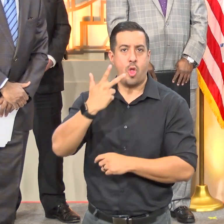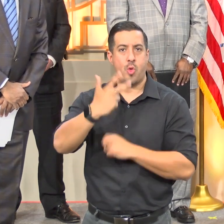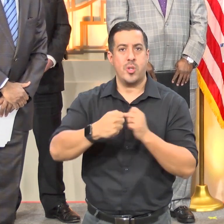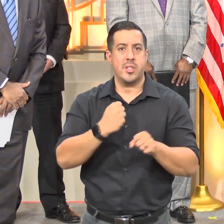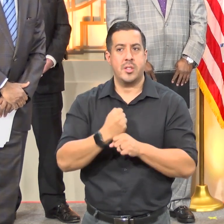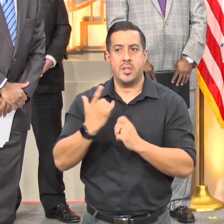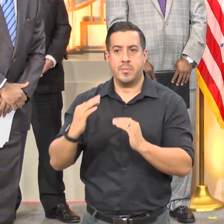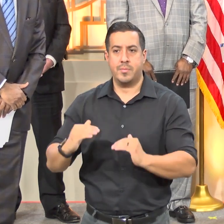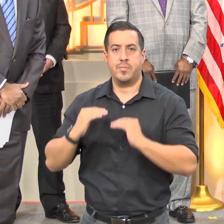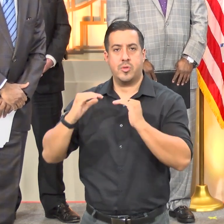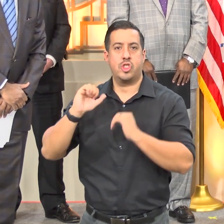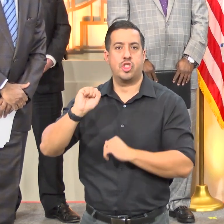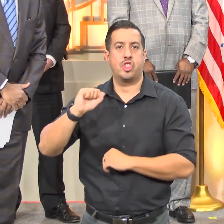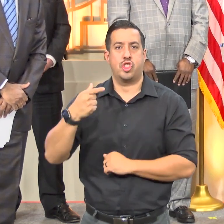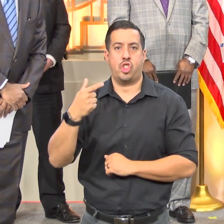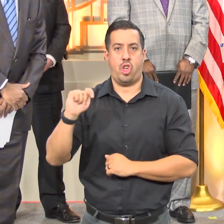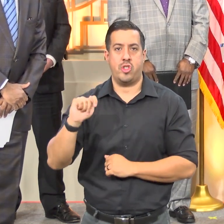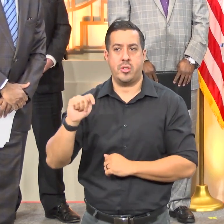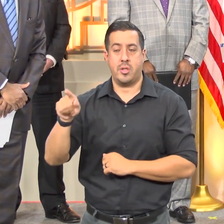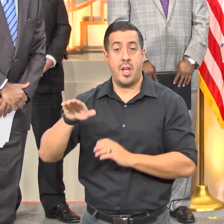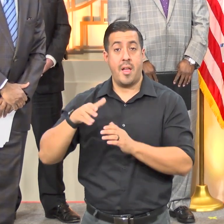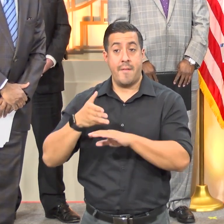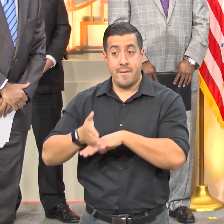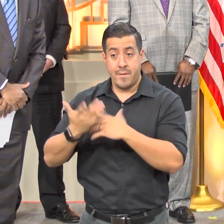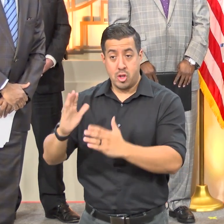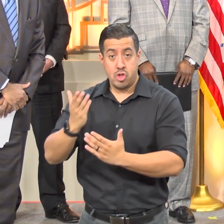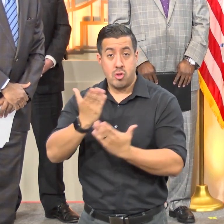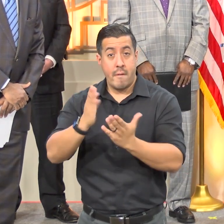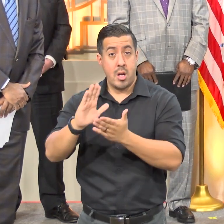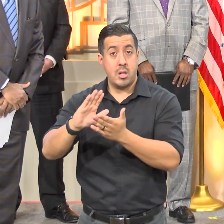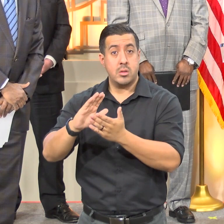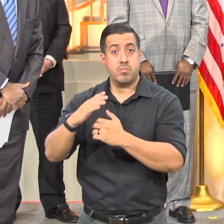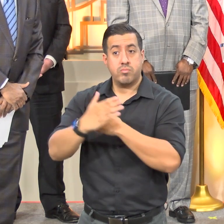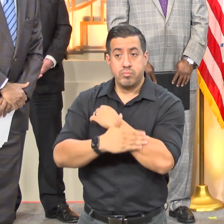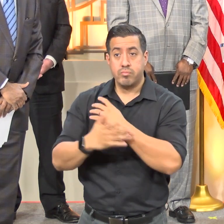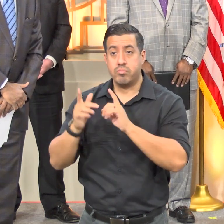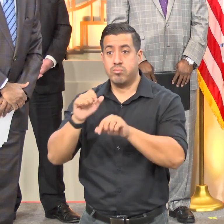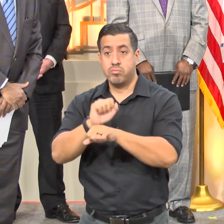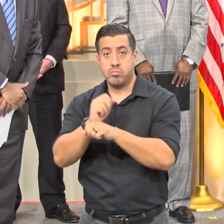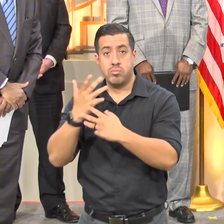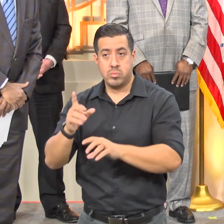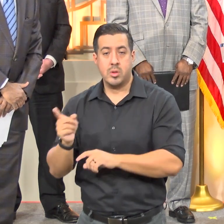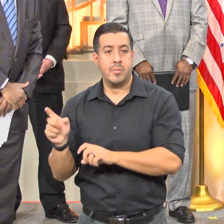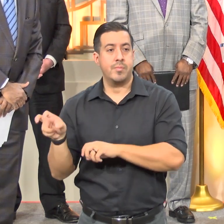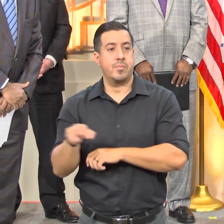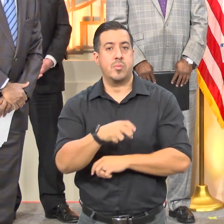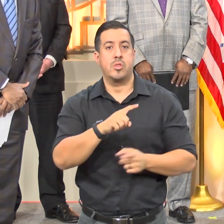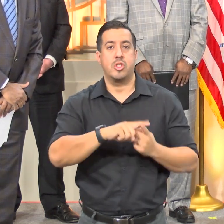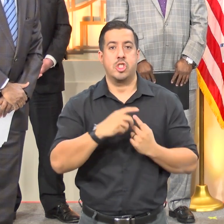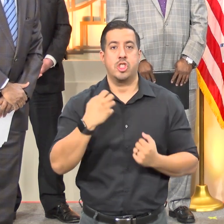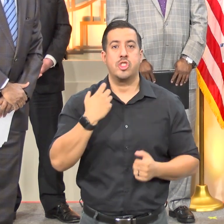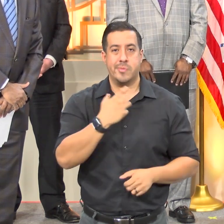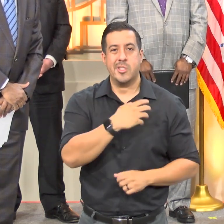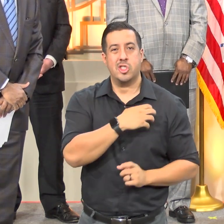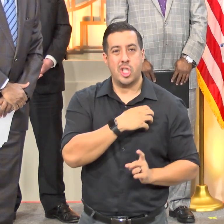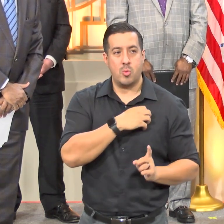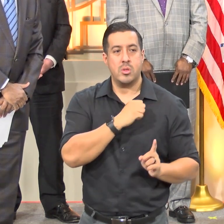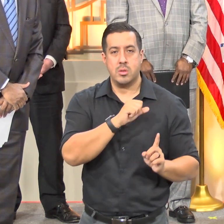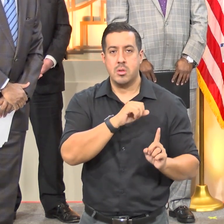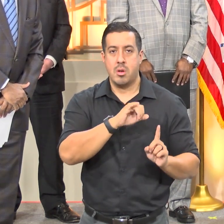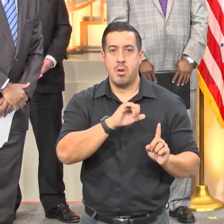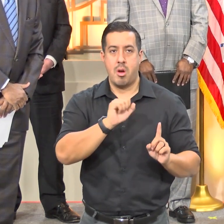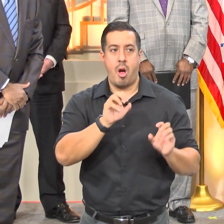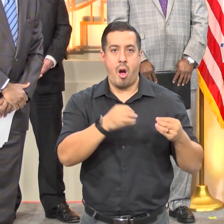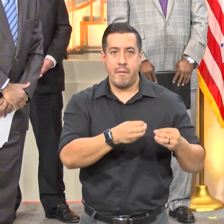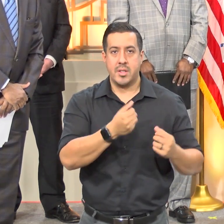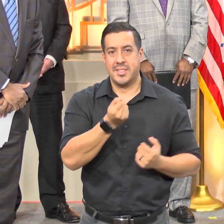of sergeant. After serving his country, Major Nelson joined the Sheriff's Office in 1990 and has held